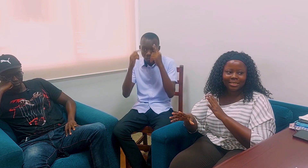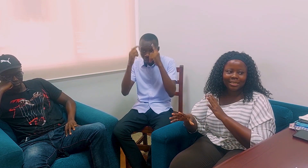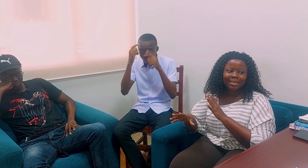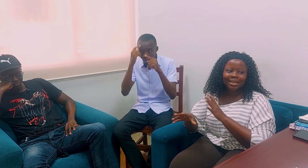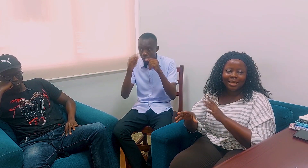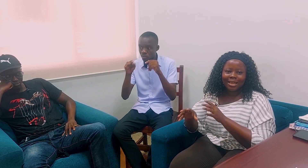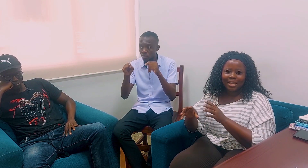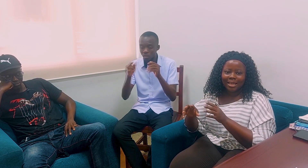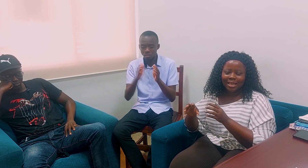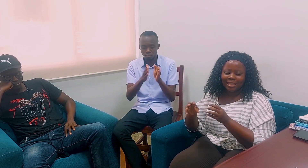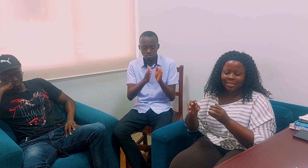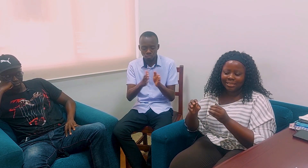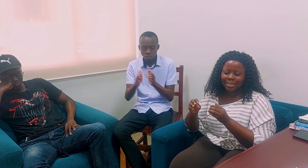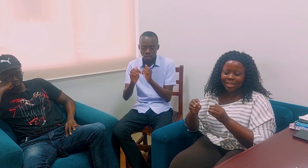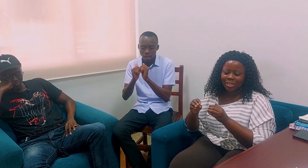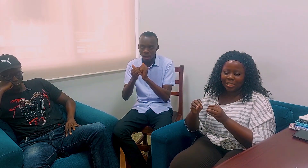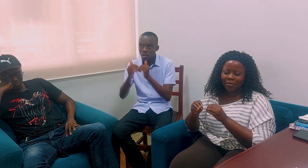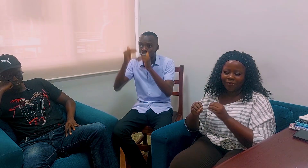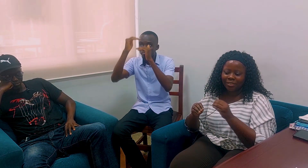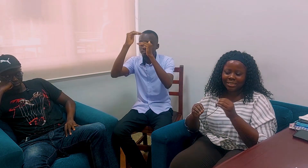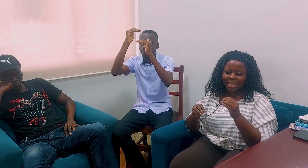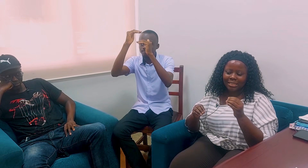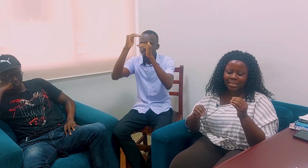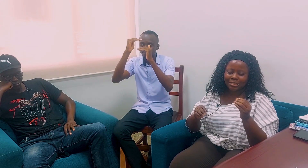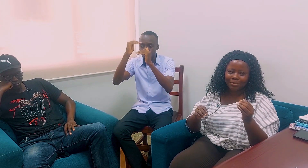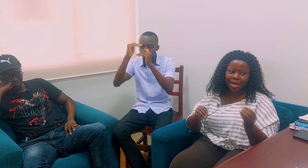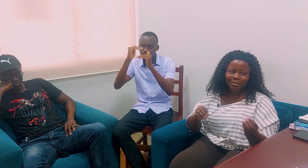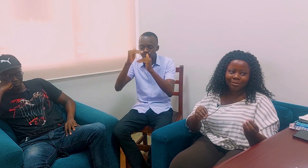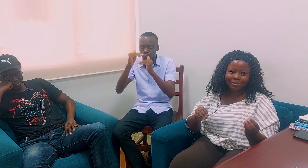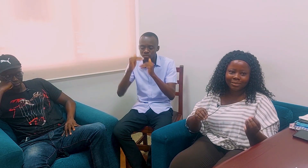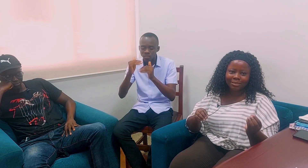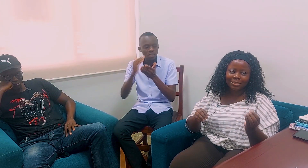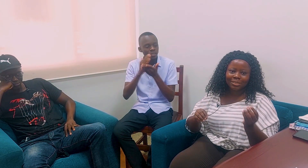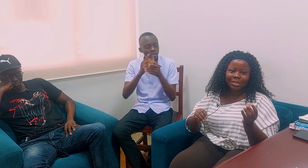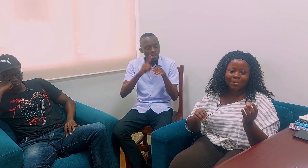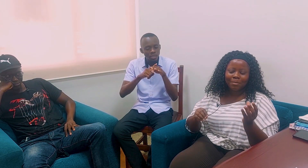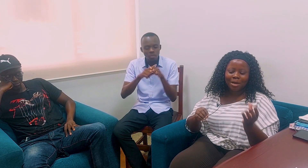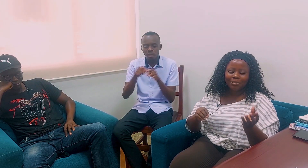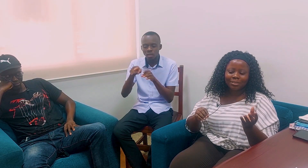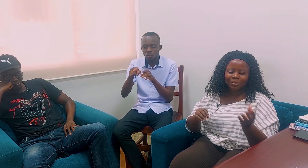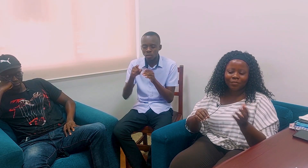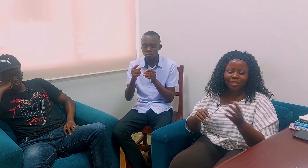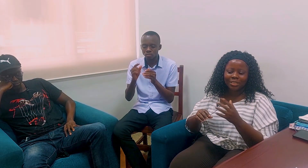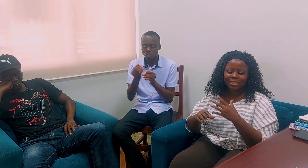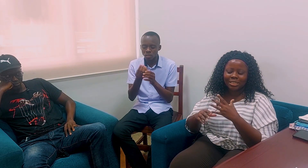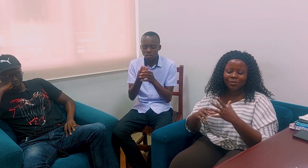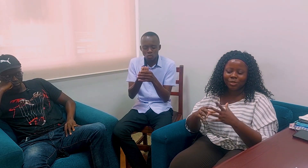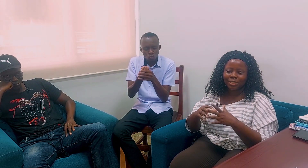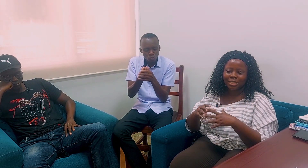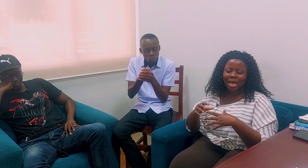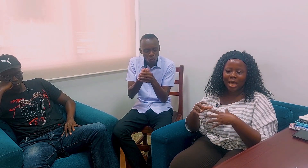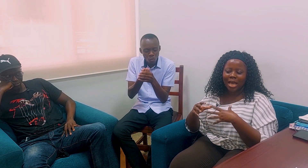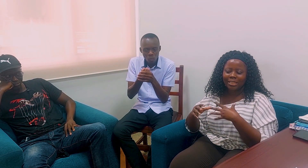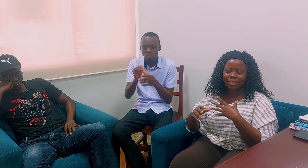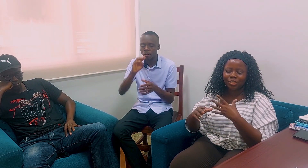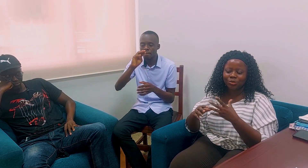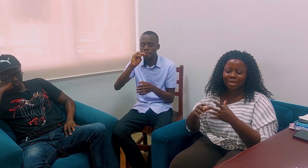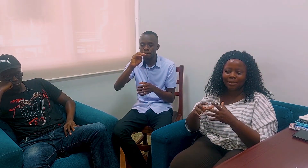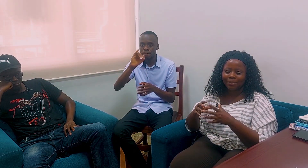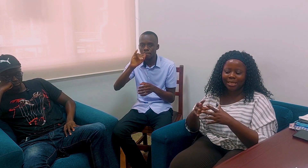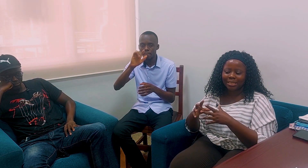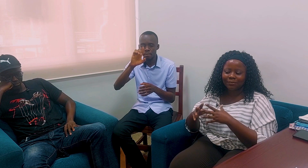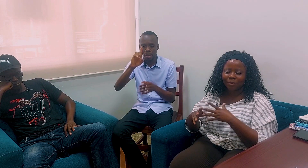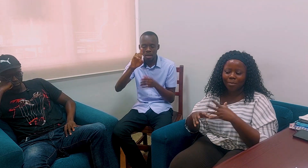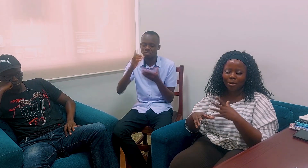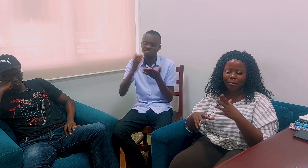severity, and it often starts as mild. Mild is often dealing with an issue